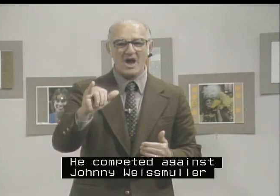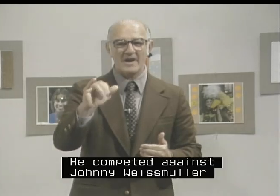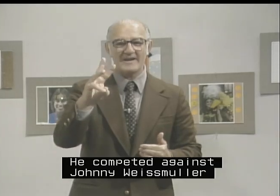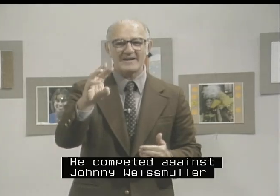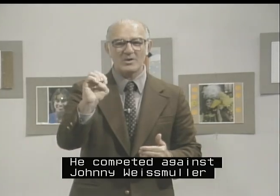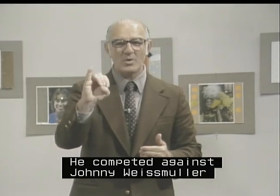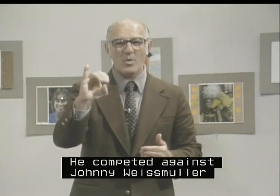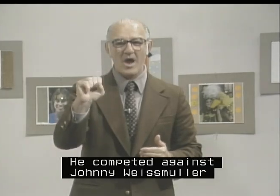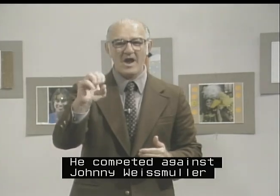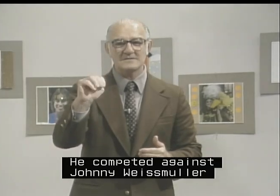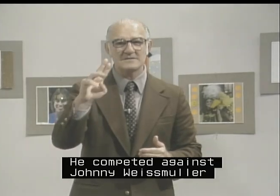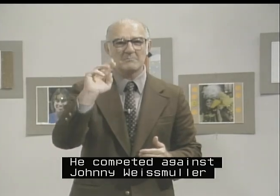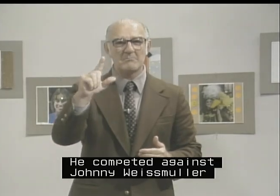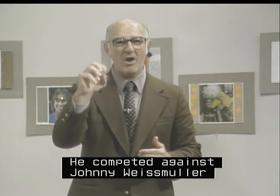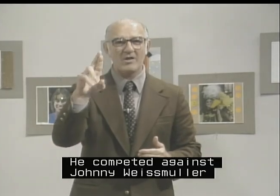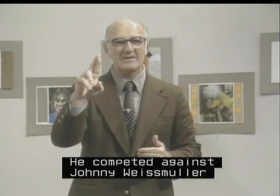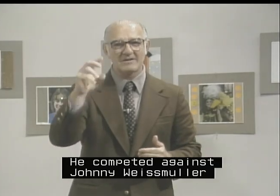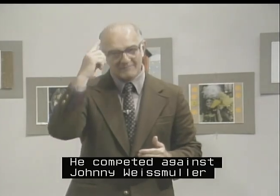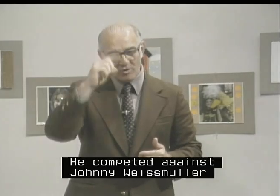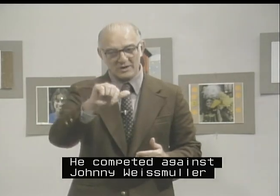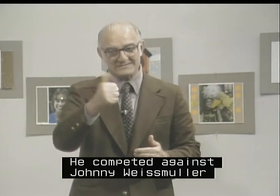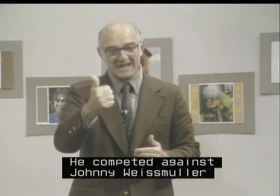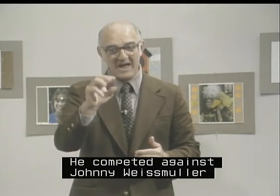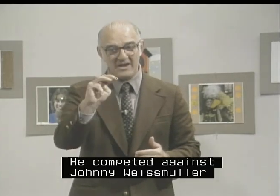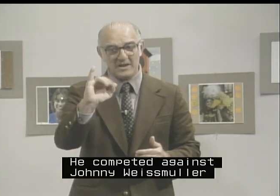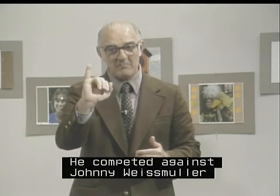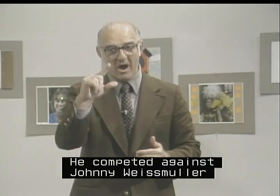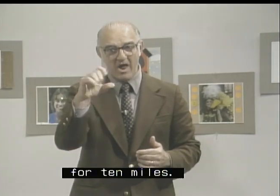Johnny Weissmuller for 10 miles.